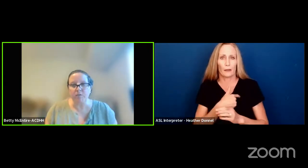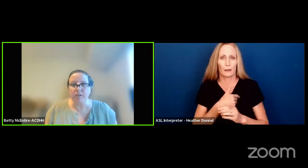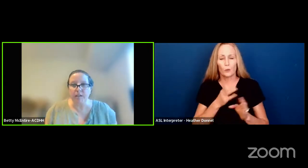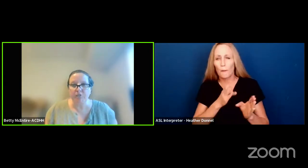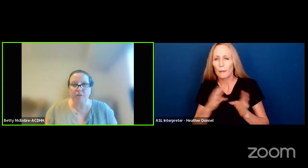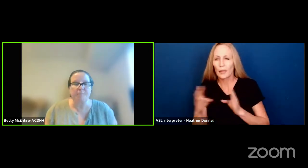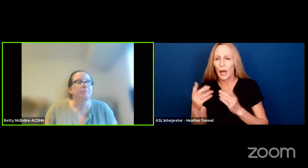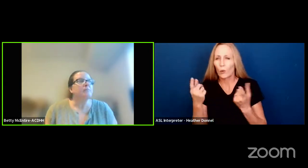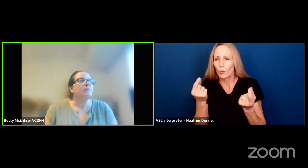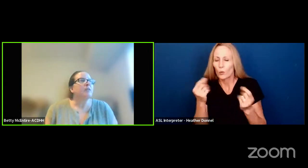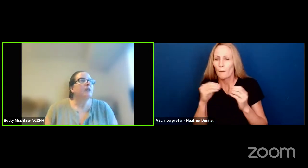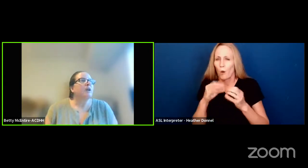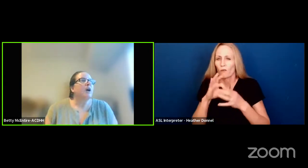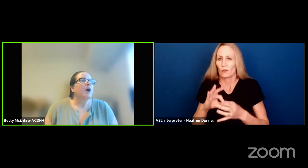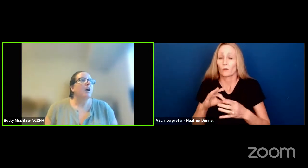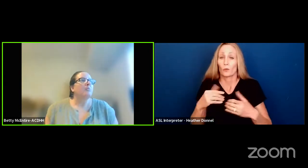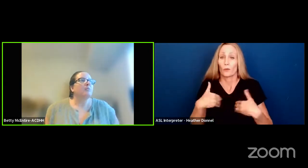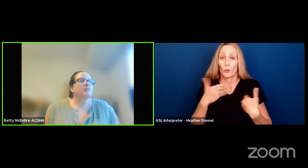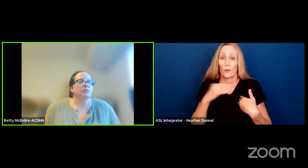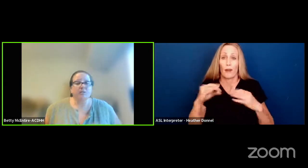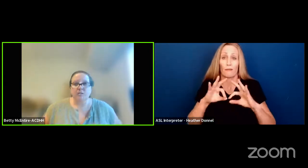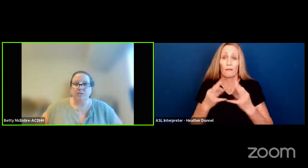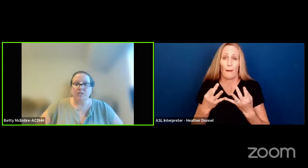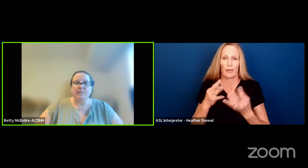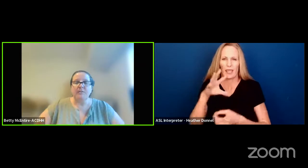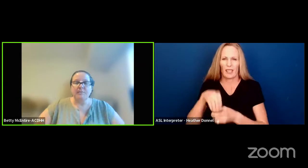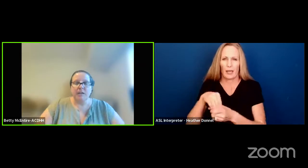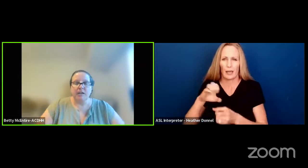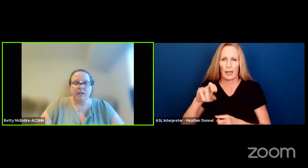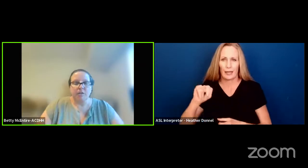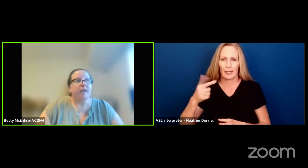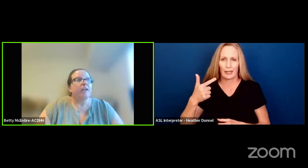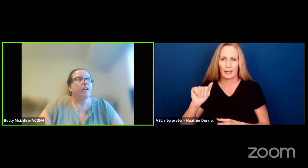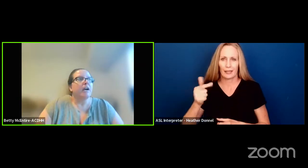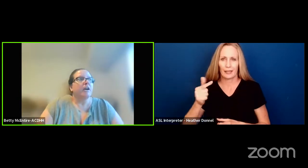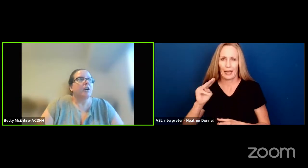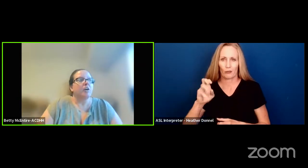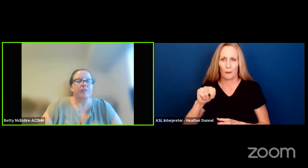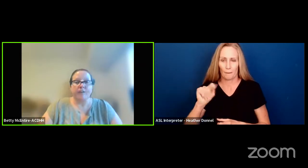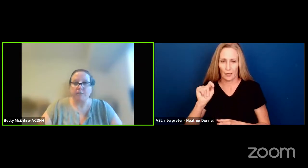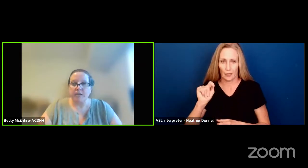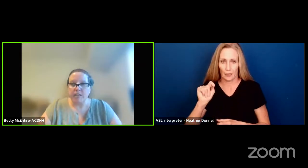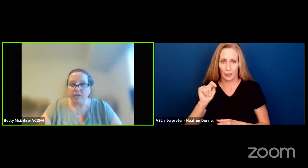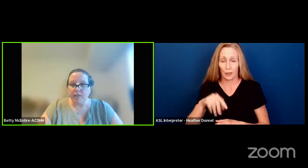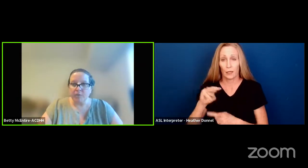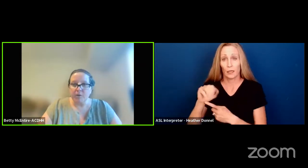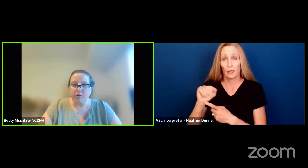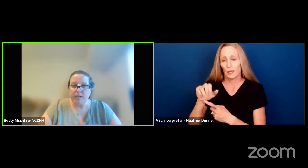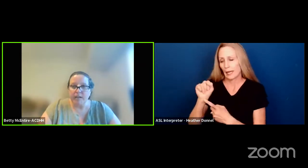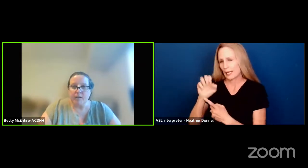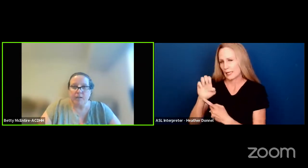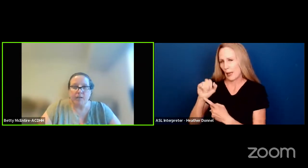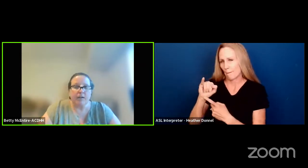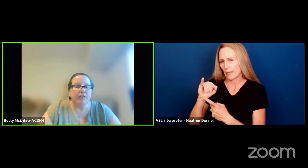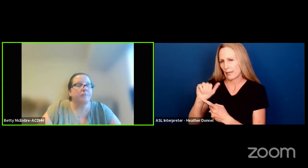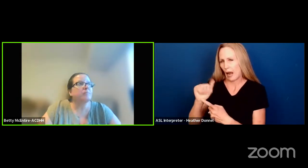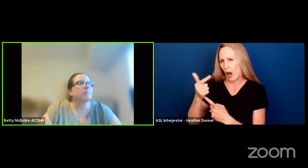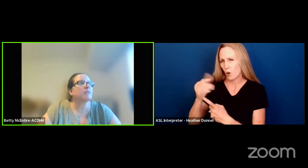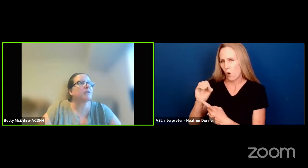family and youth engagement. Sonia Samiango, our family engagement